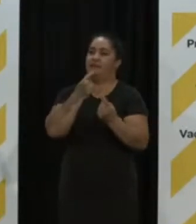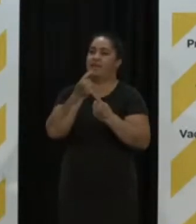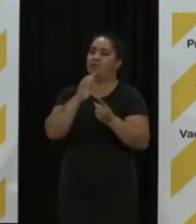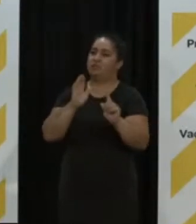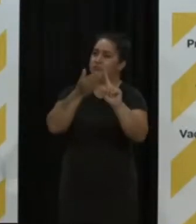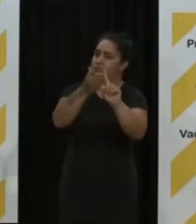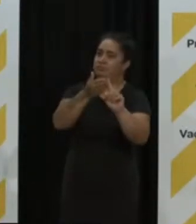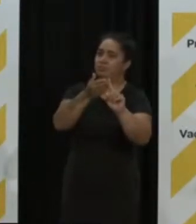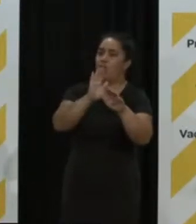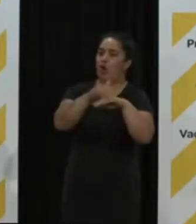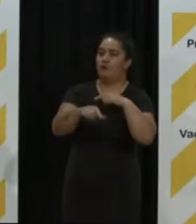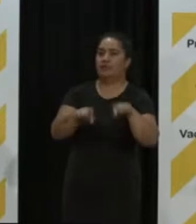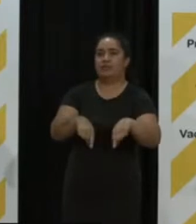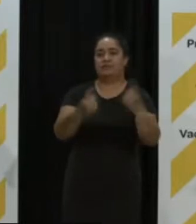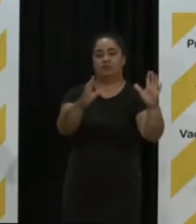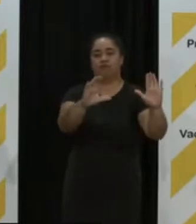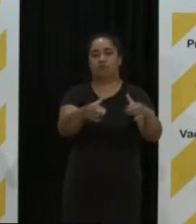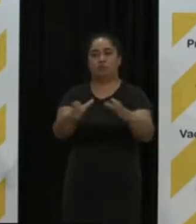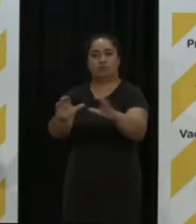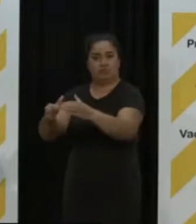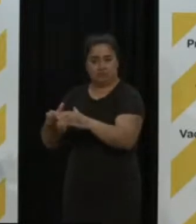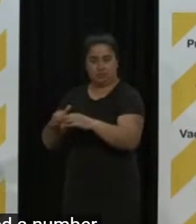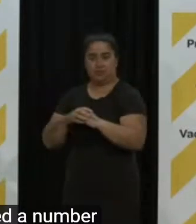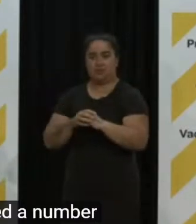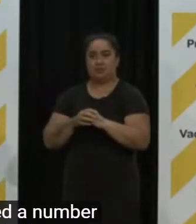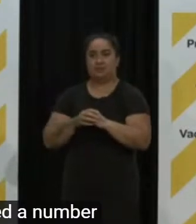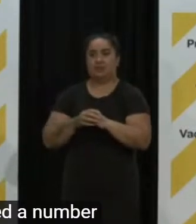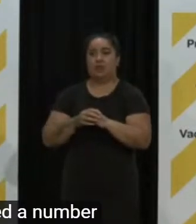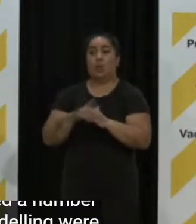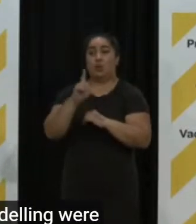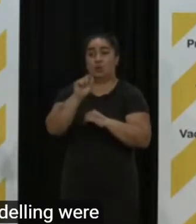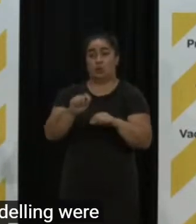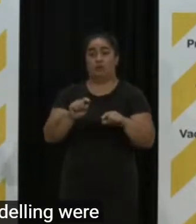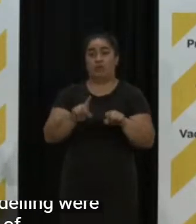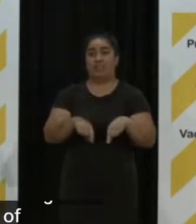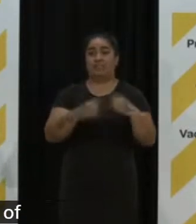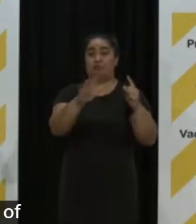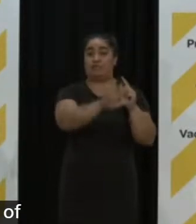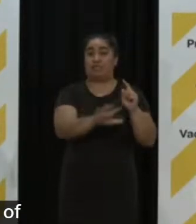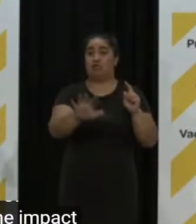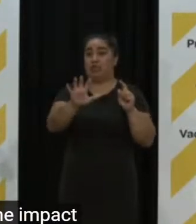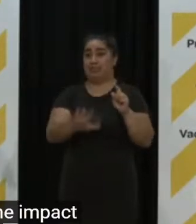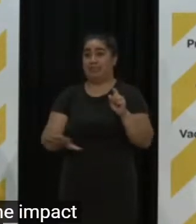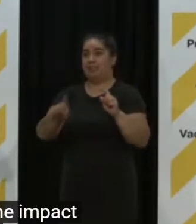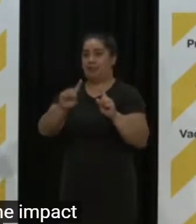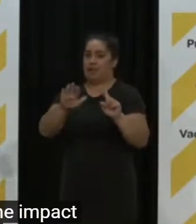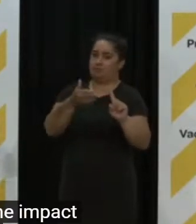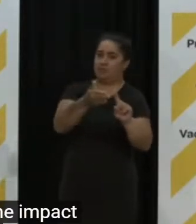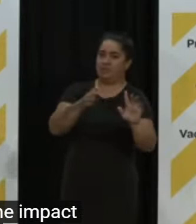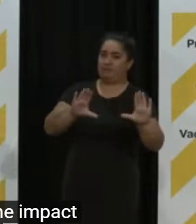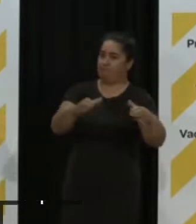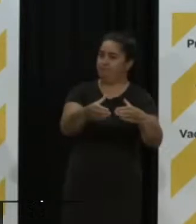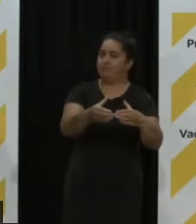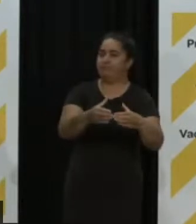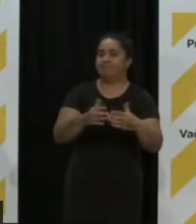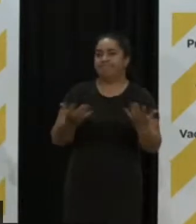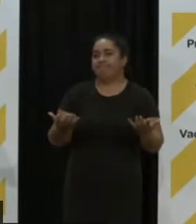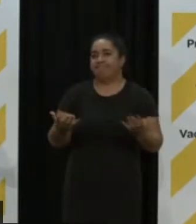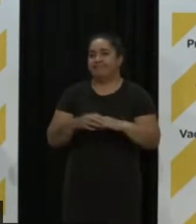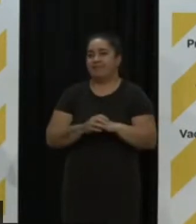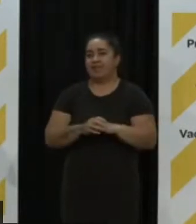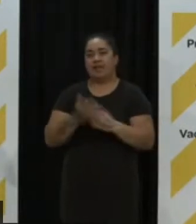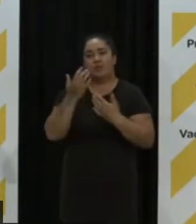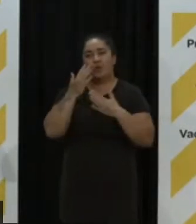different groups. We do, of course, across regions, but not to that level. And I don't know how